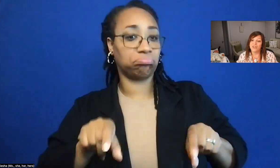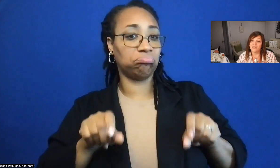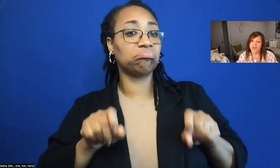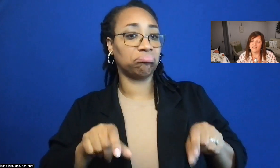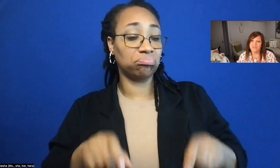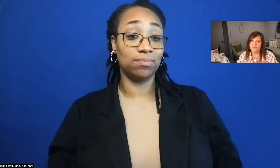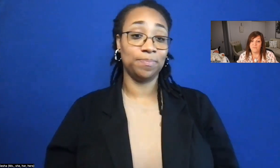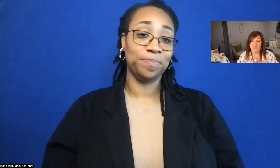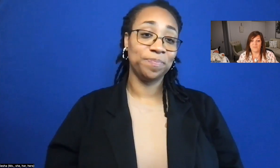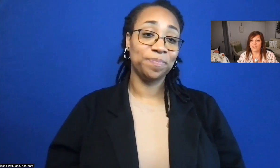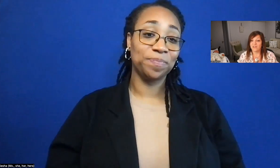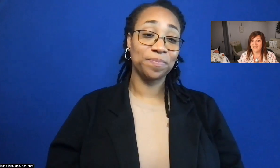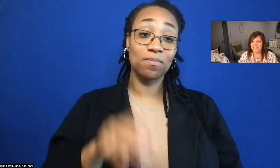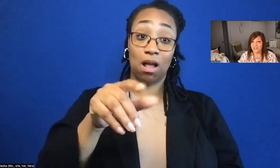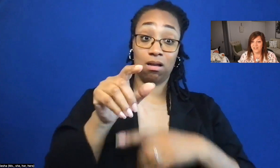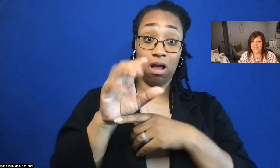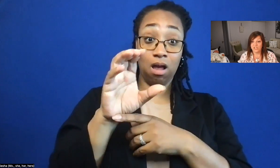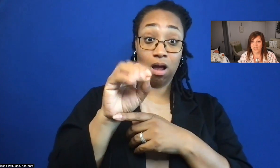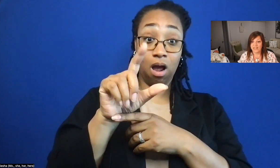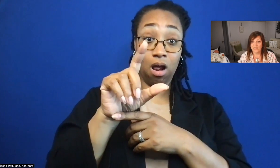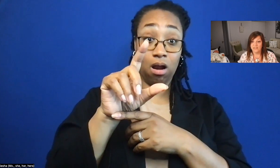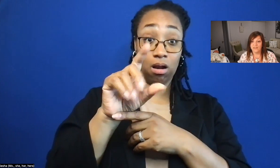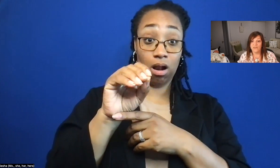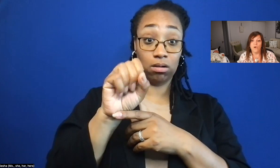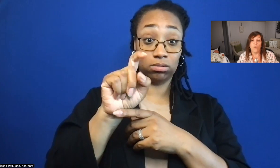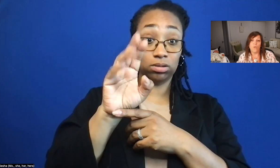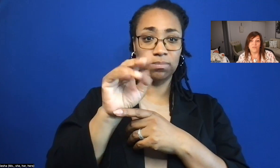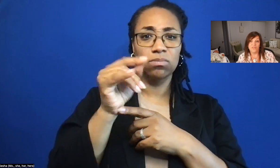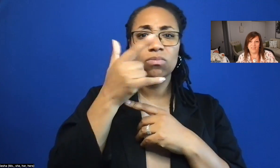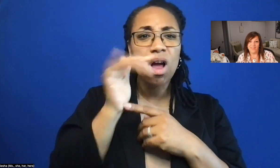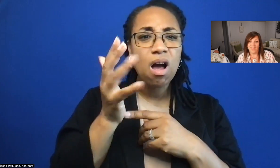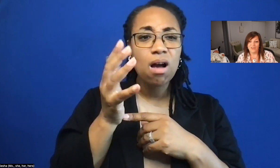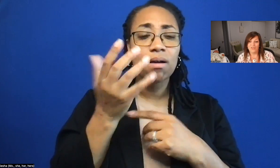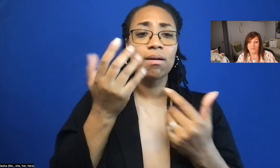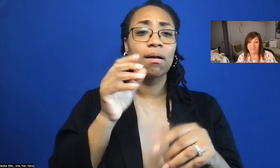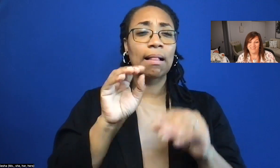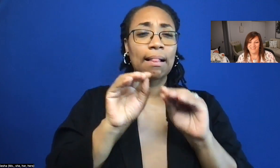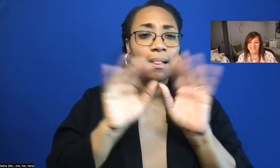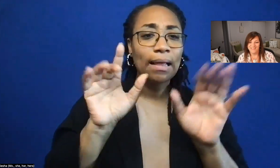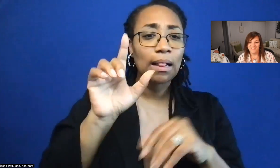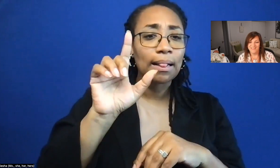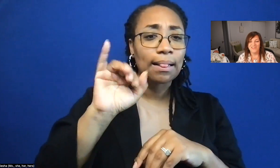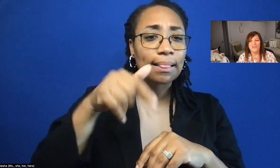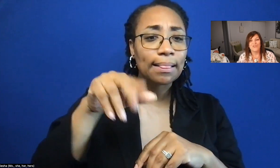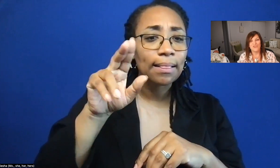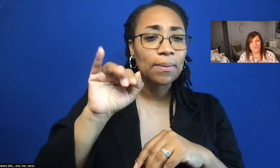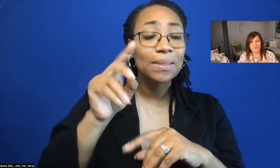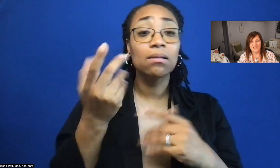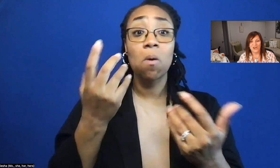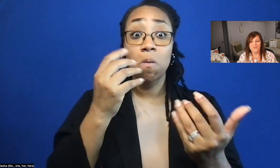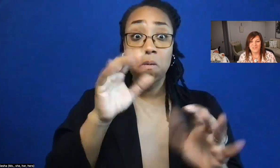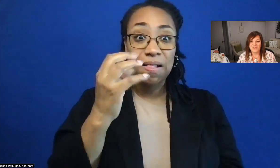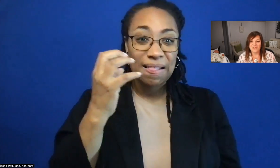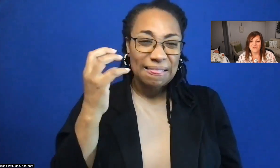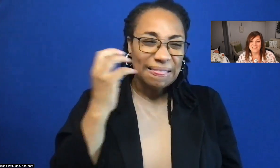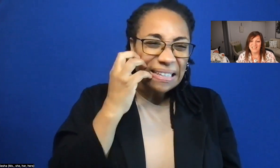Your colostrum may appear clear and shiny or thick and creamy. Don't be